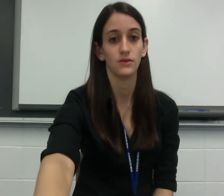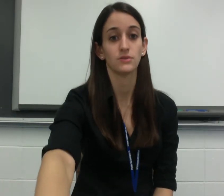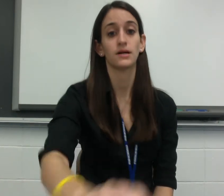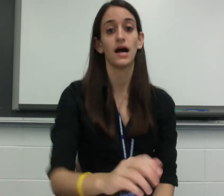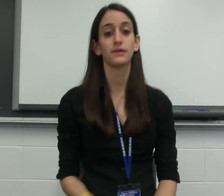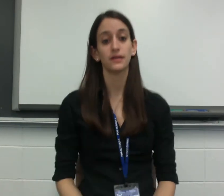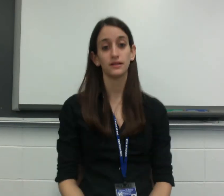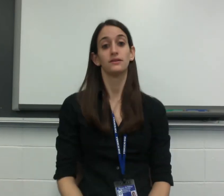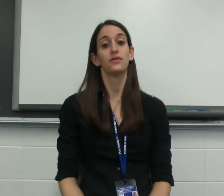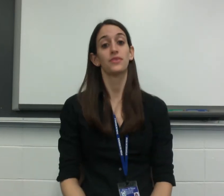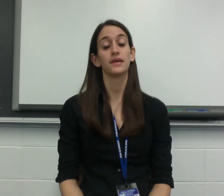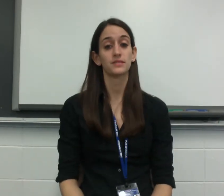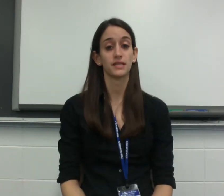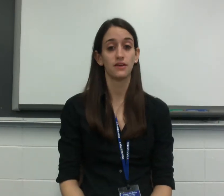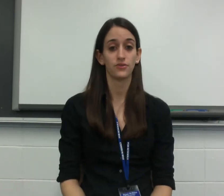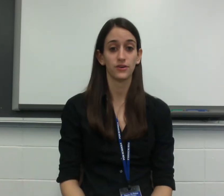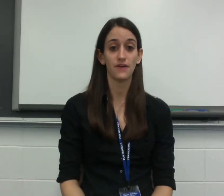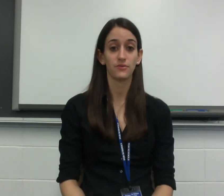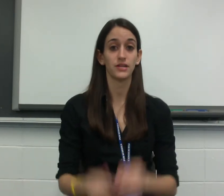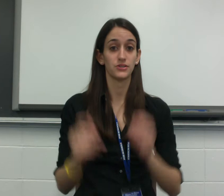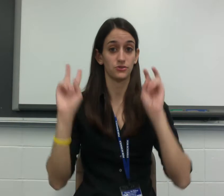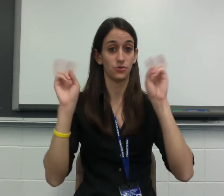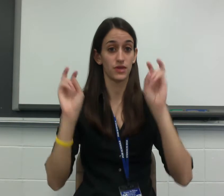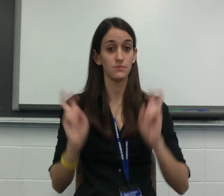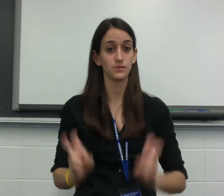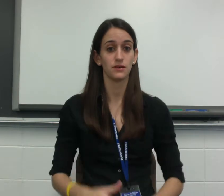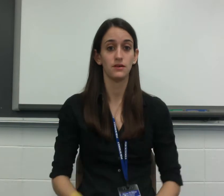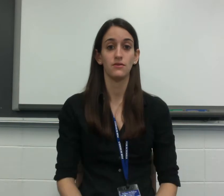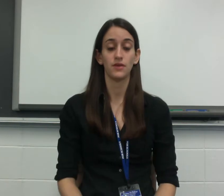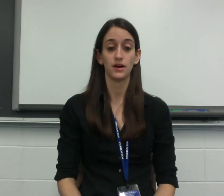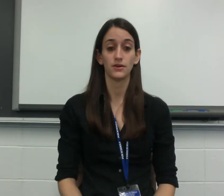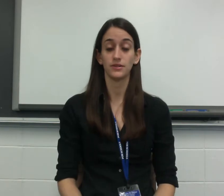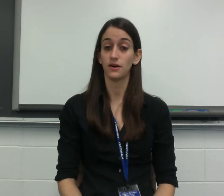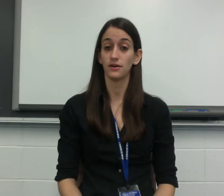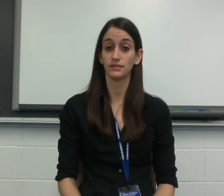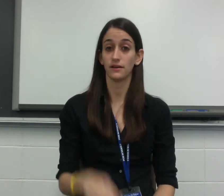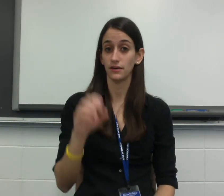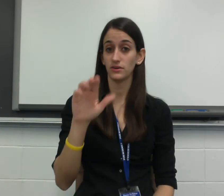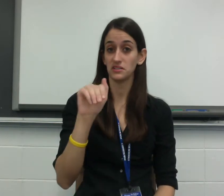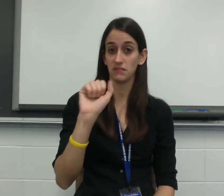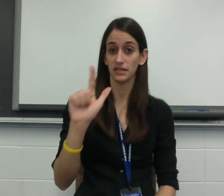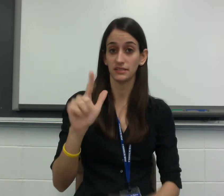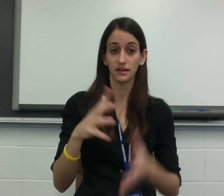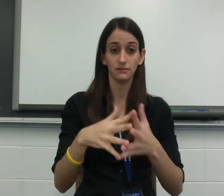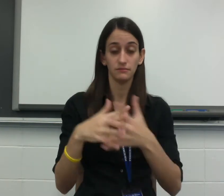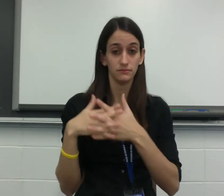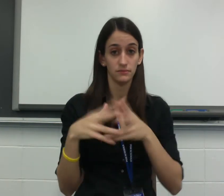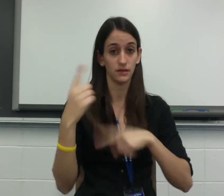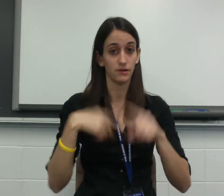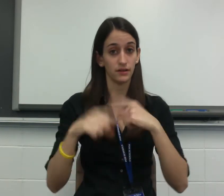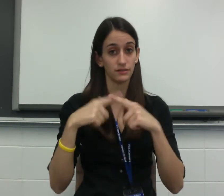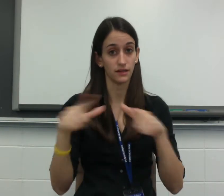Some common themes again for affirmation. So themes, there's American Sign Language, ASL. American Sign